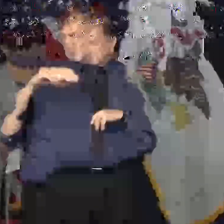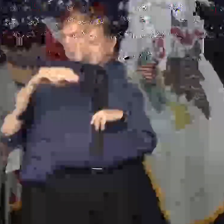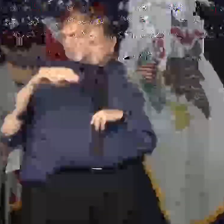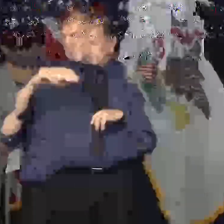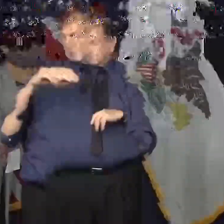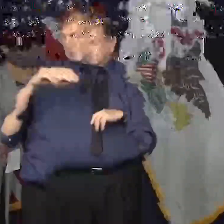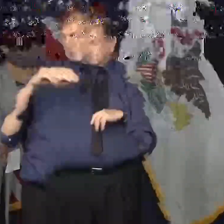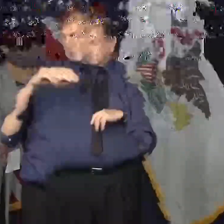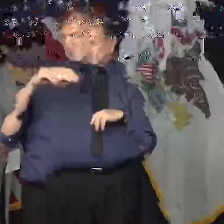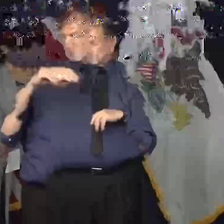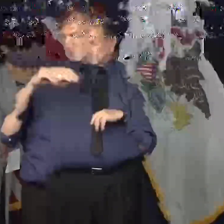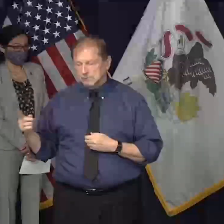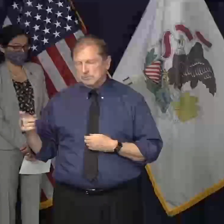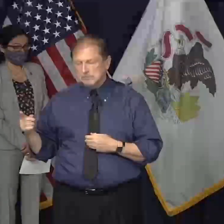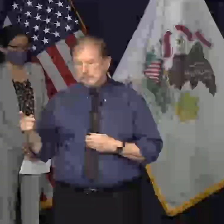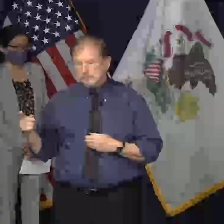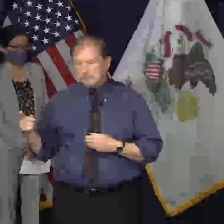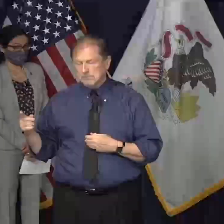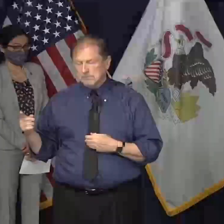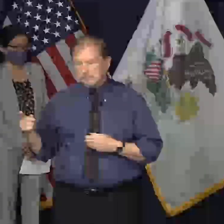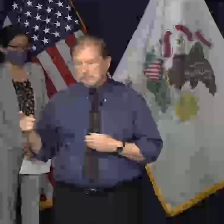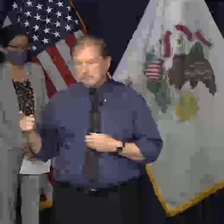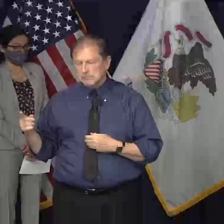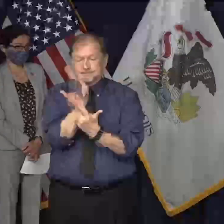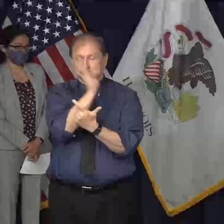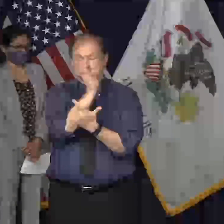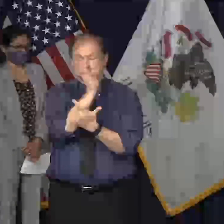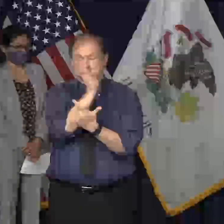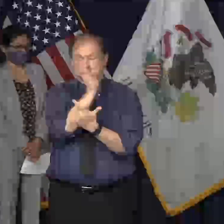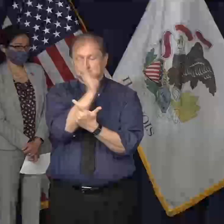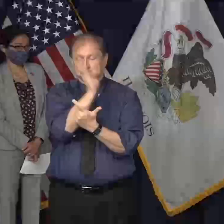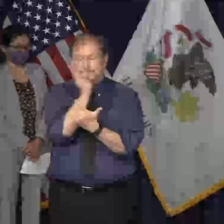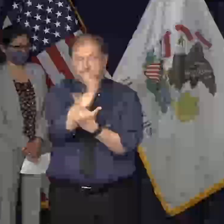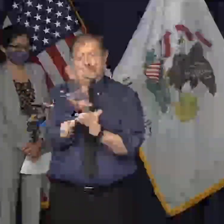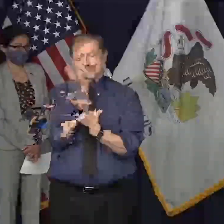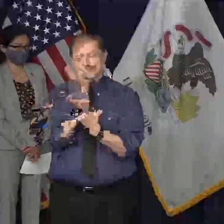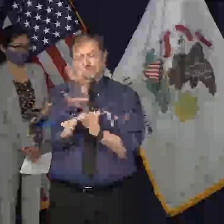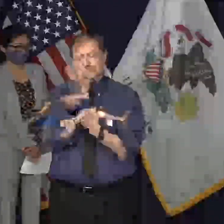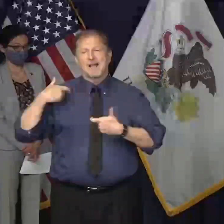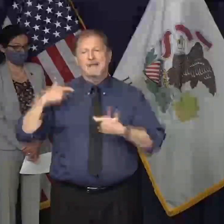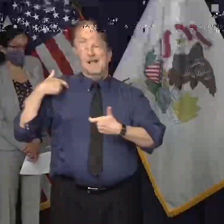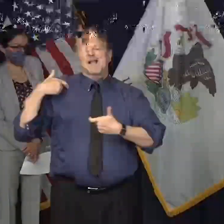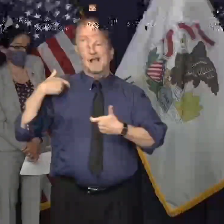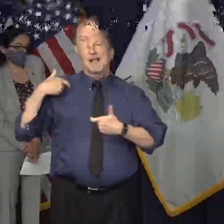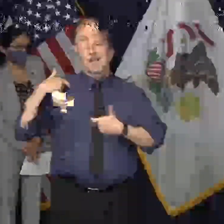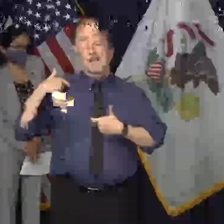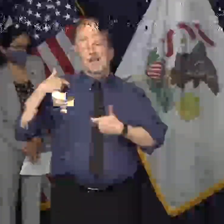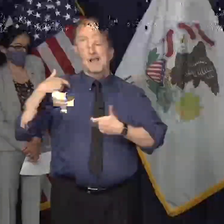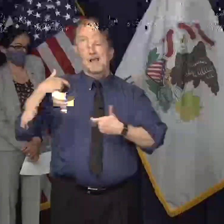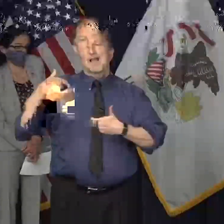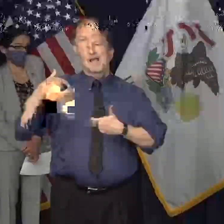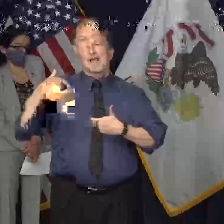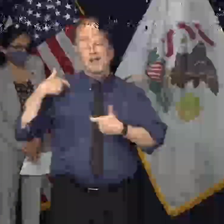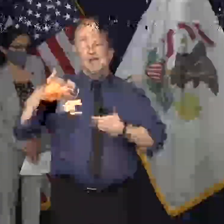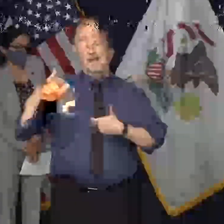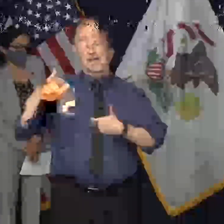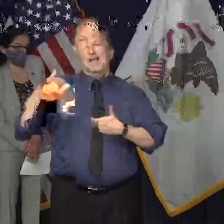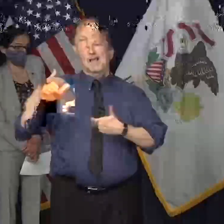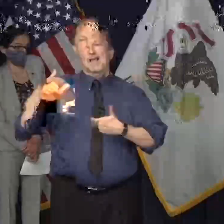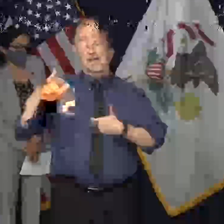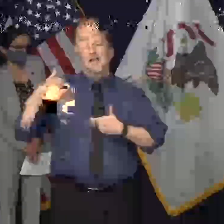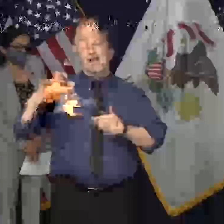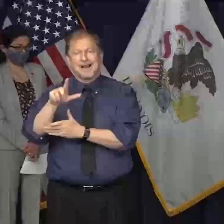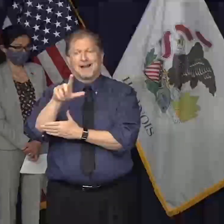want to recognize the contributions of the entire Legislative Latino Caucus. Co-chairs Representative